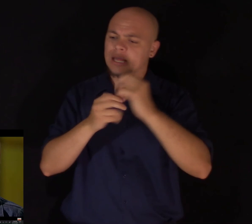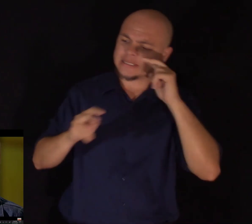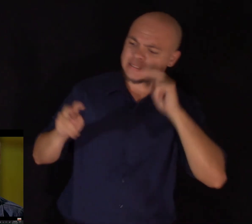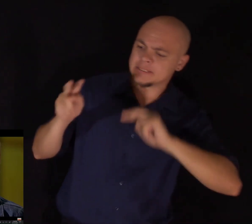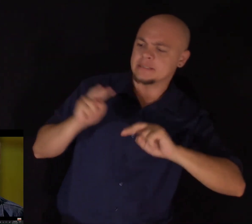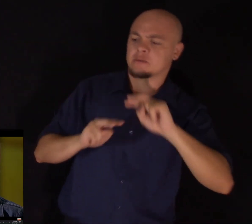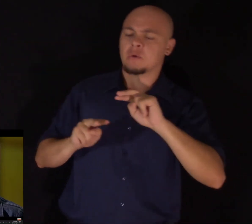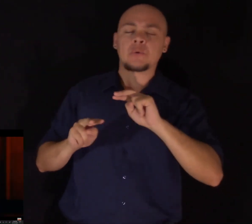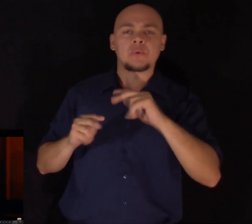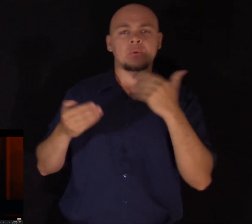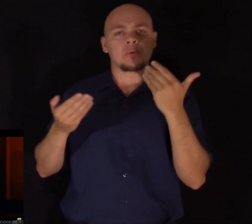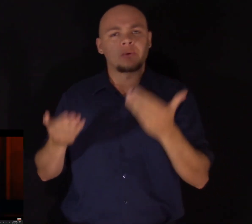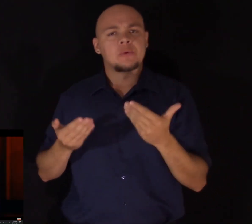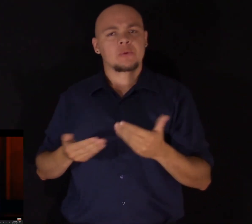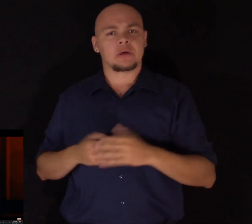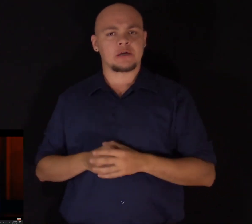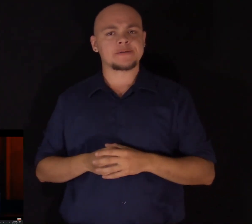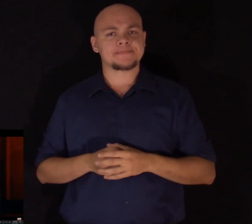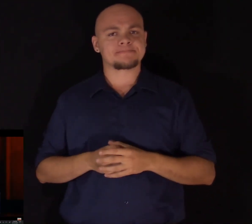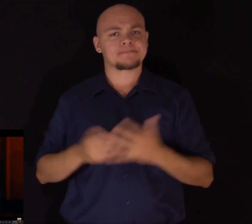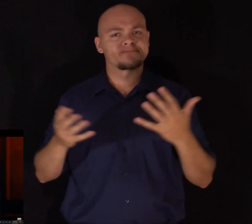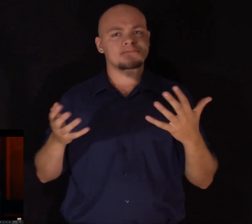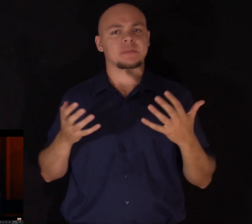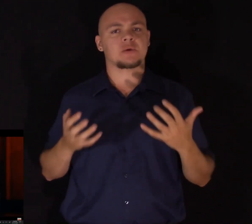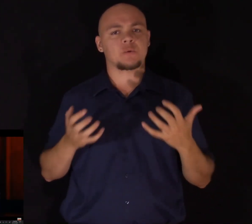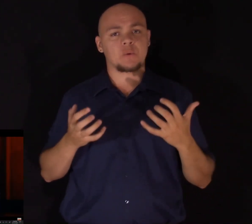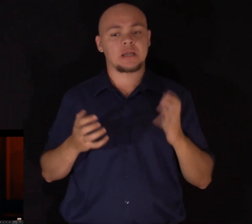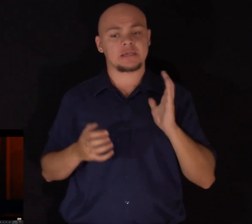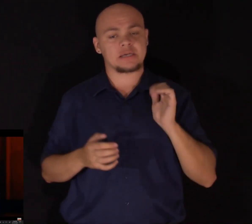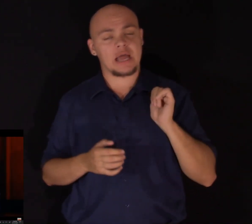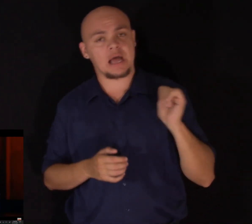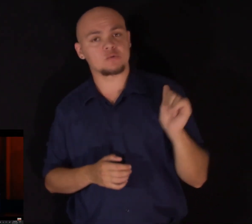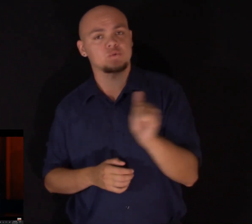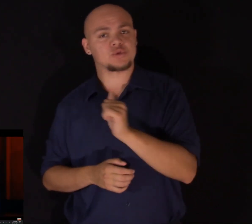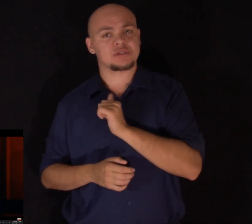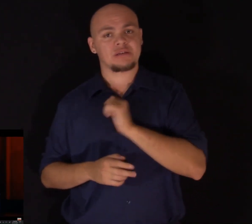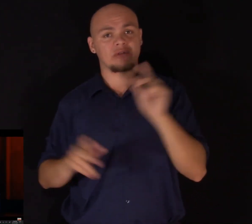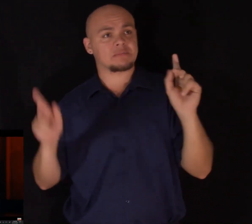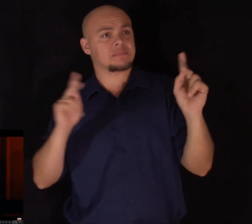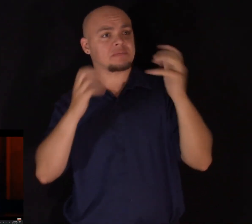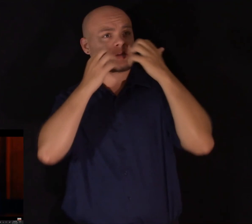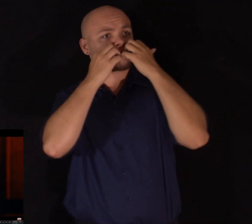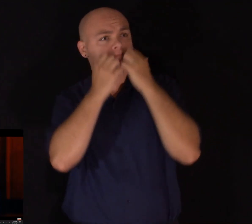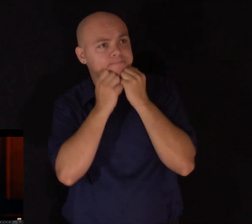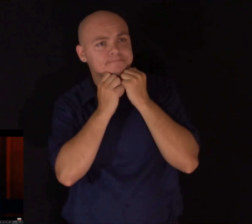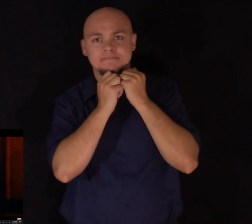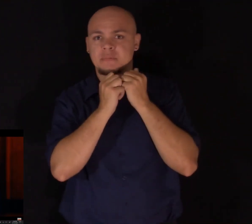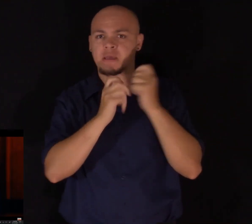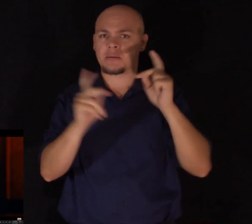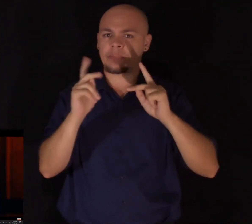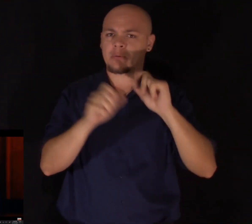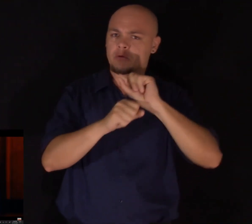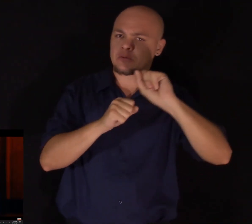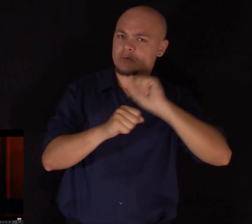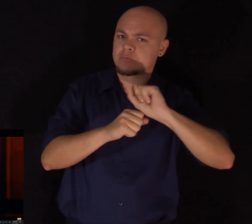And we just want, for ourselves and for the people we care about, and the